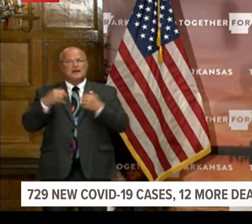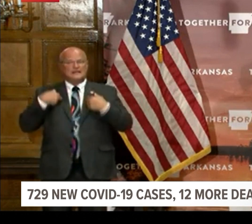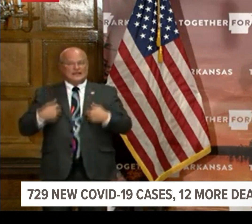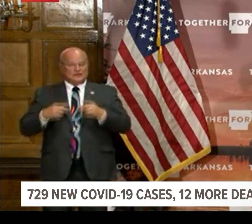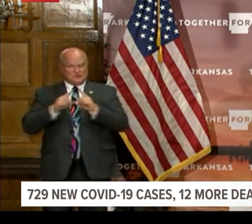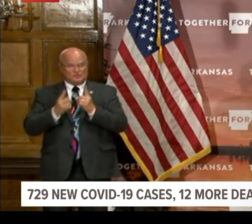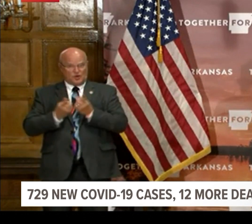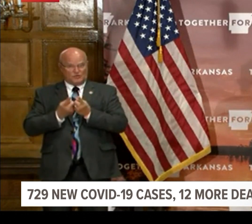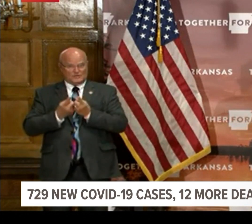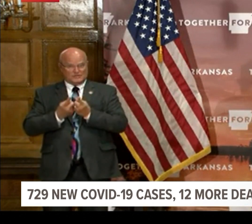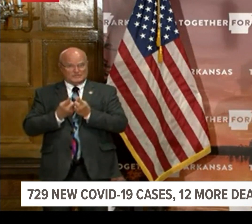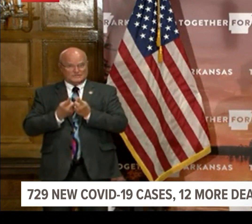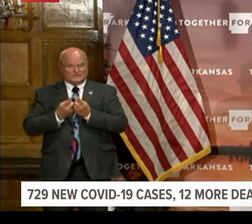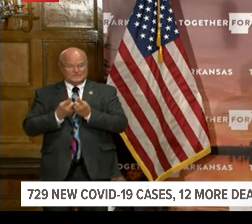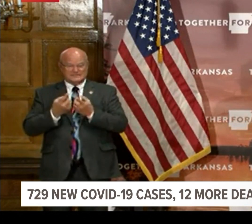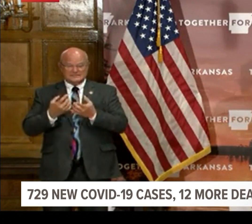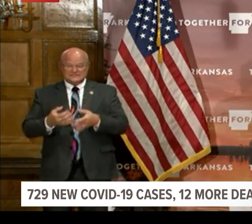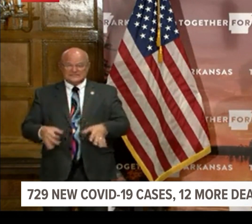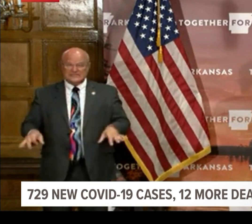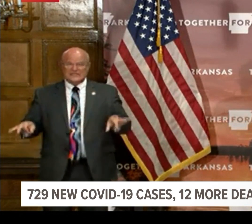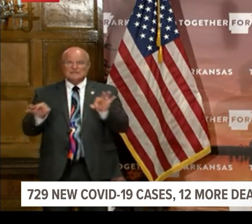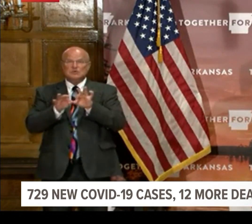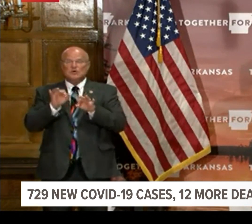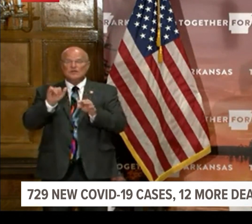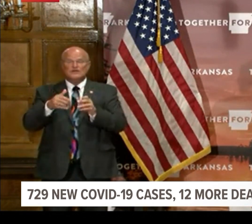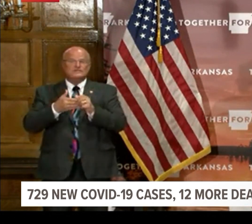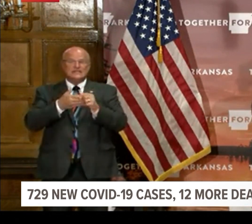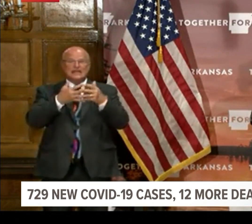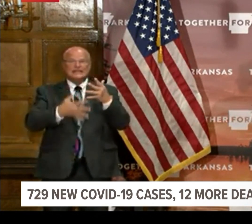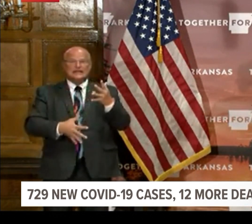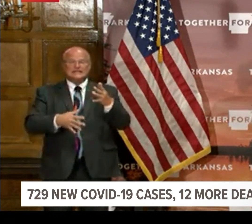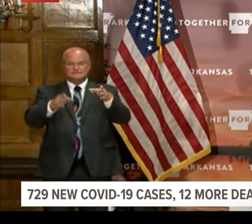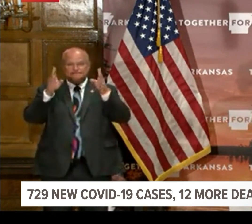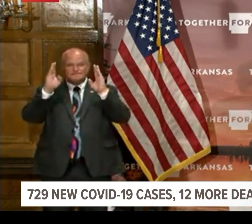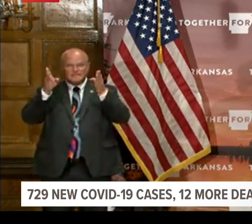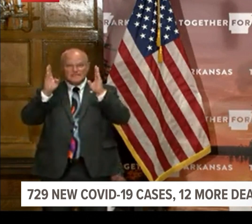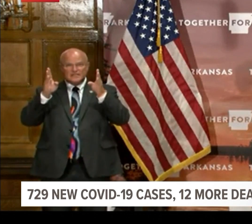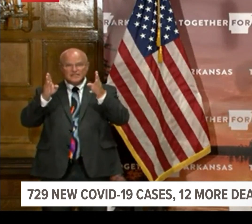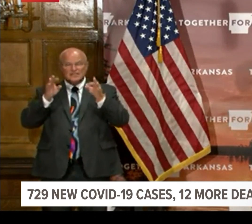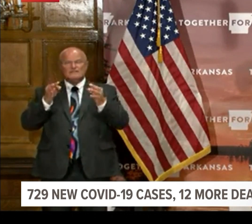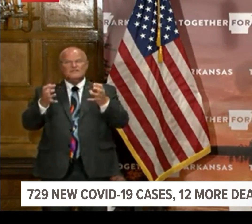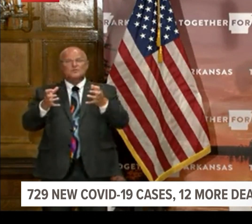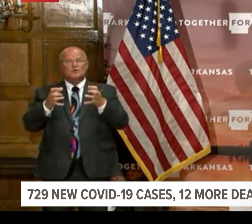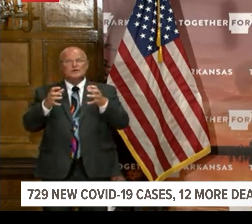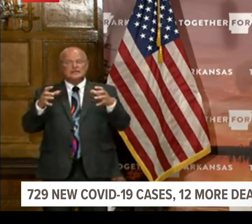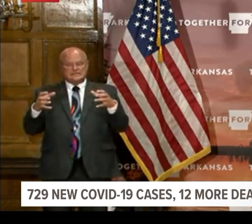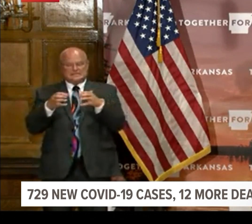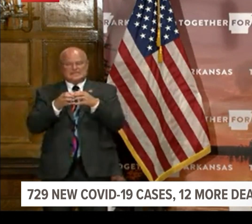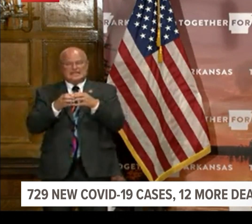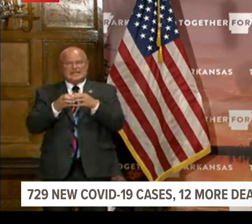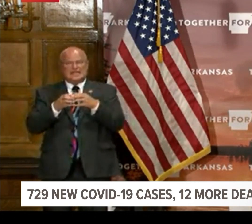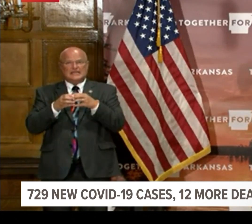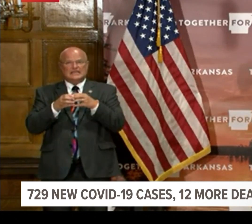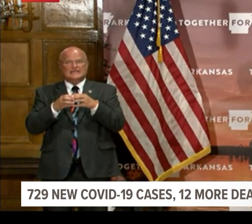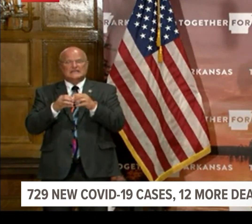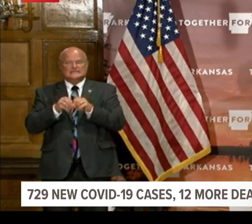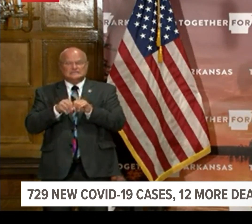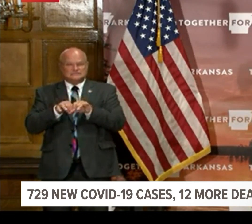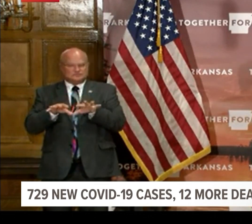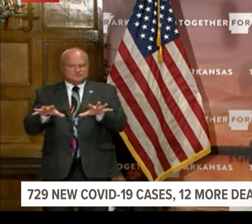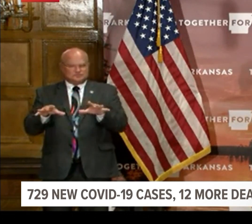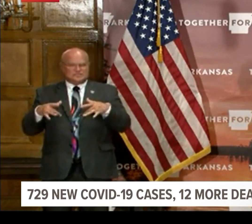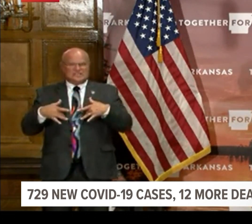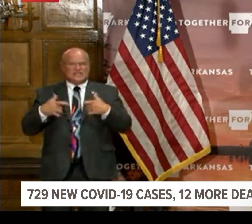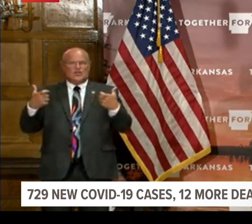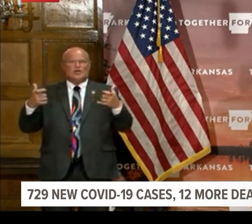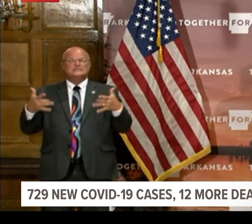department. It is important that those guidelines be adhered to if we want to contain and mitigate spread in large